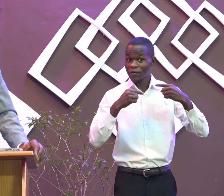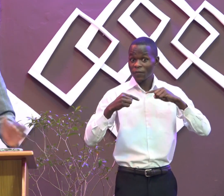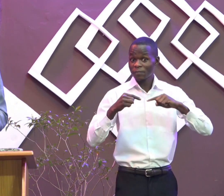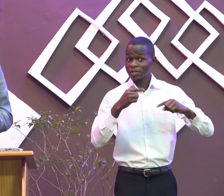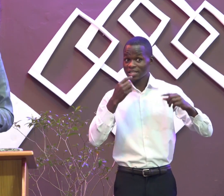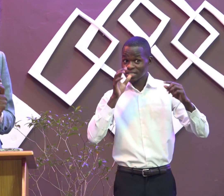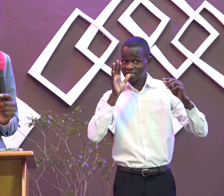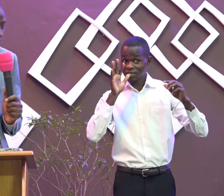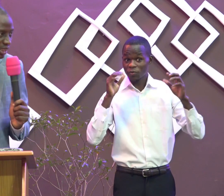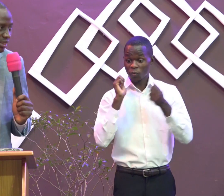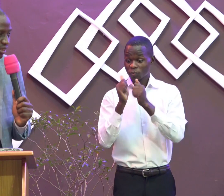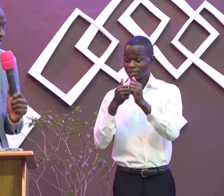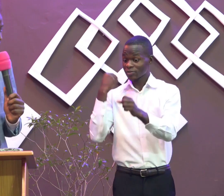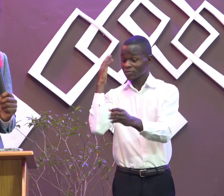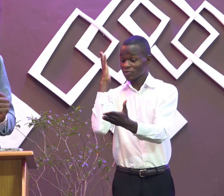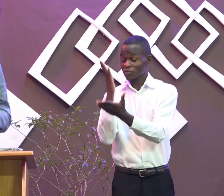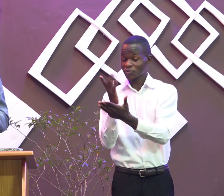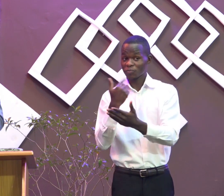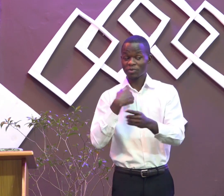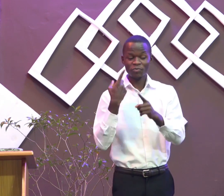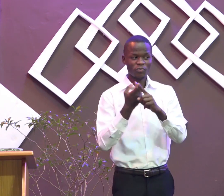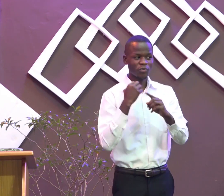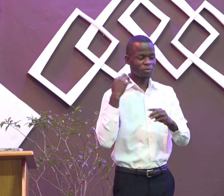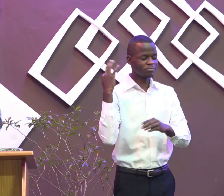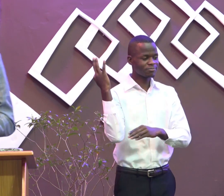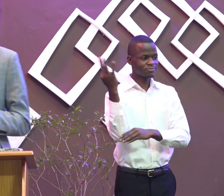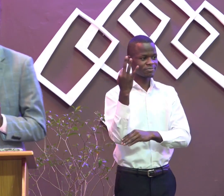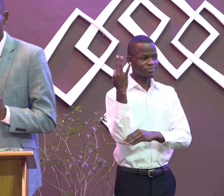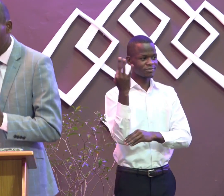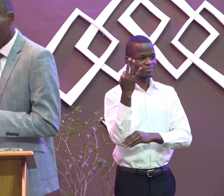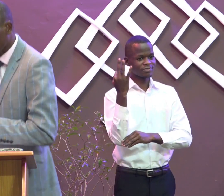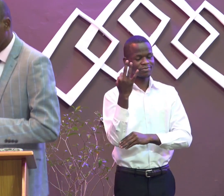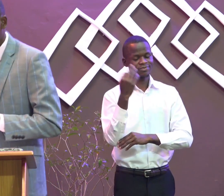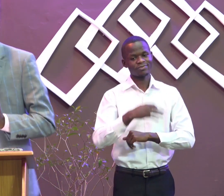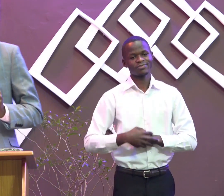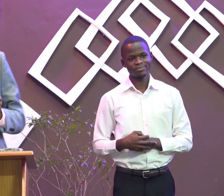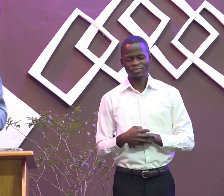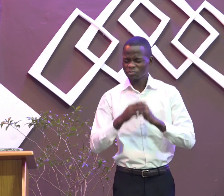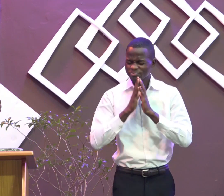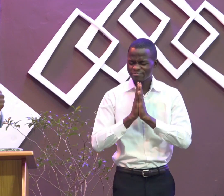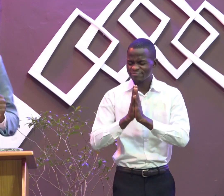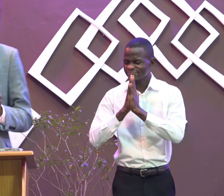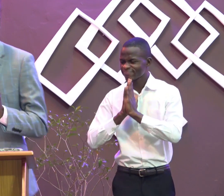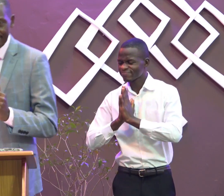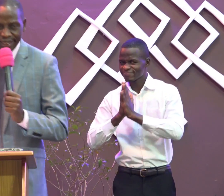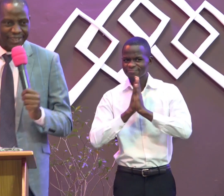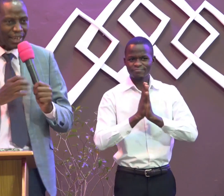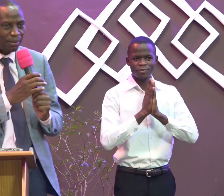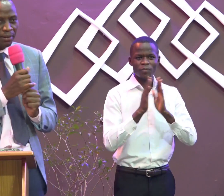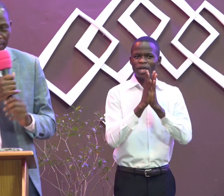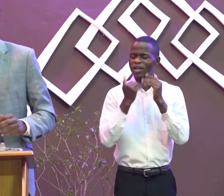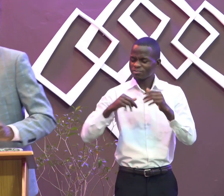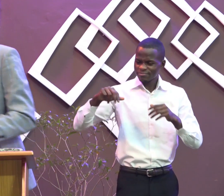okuweereza. I started breaking down and binding the demon, but was failing me to go to the pulpit.